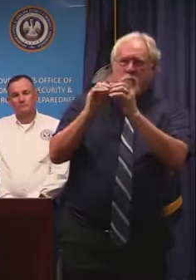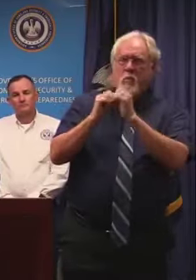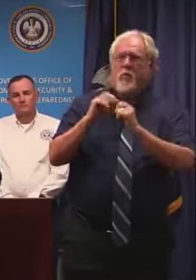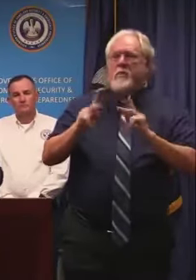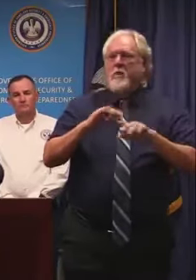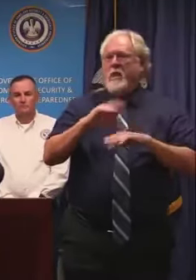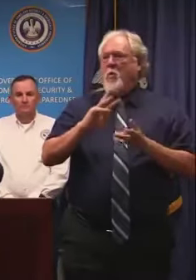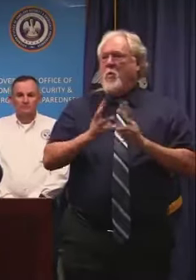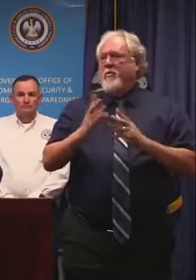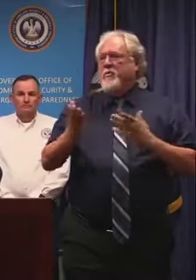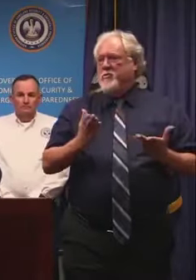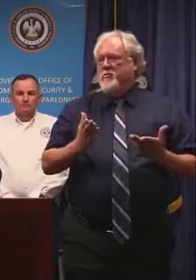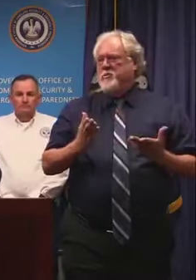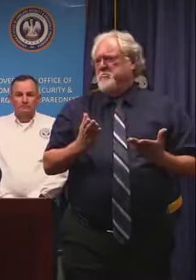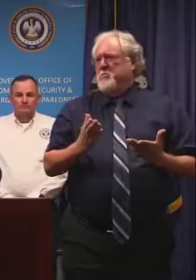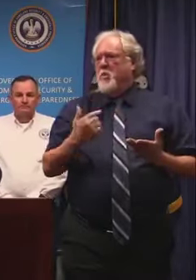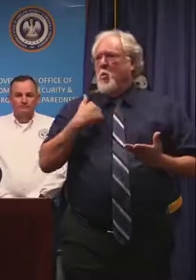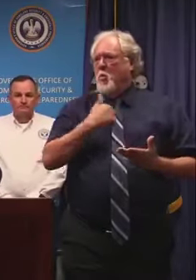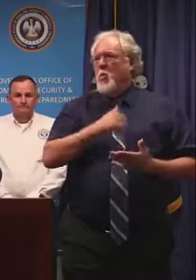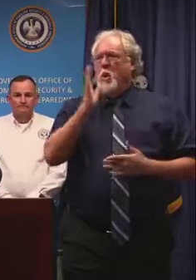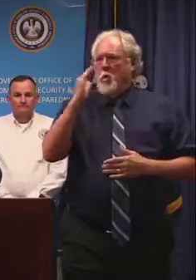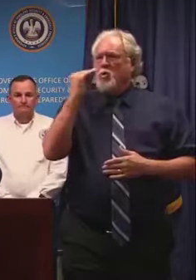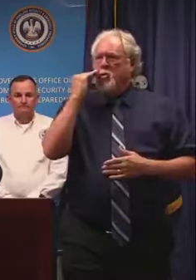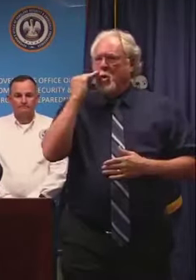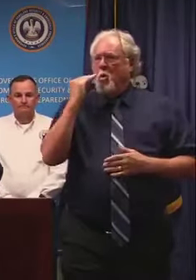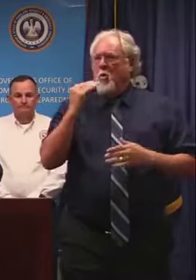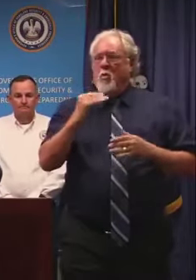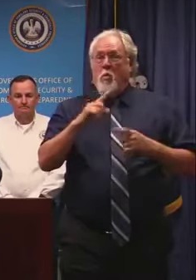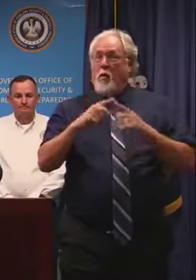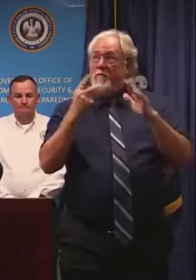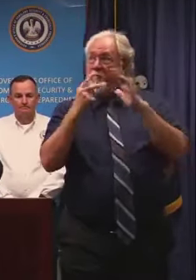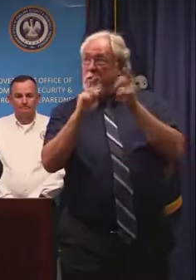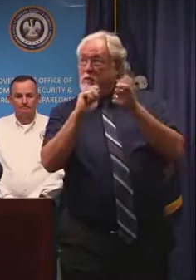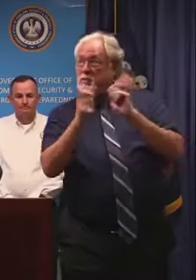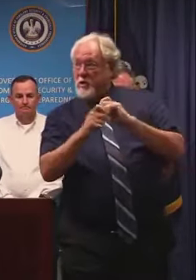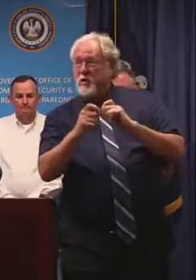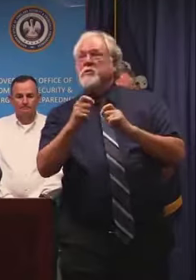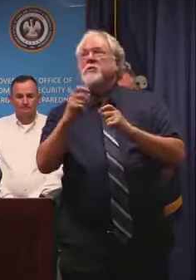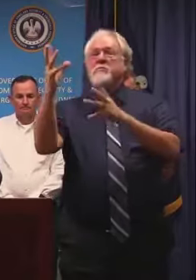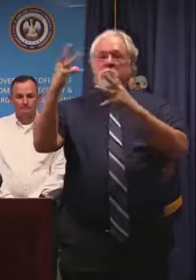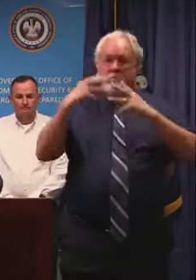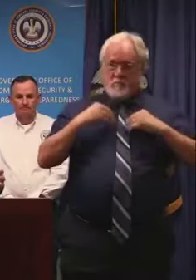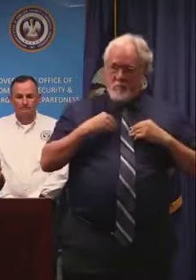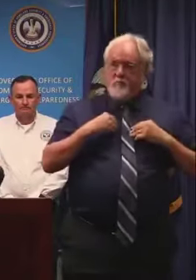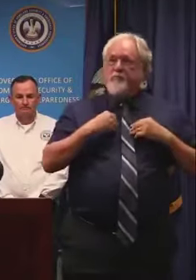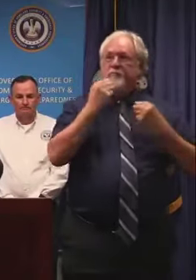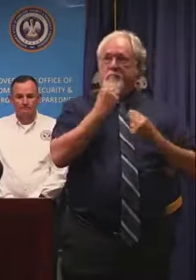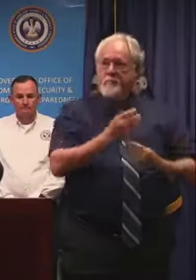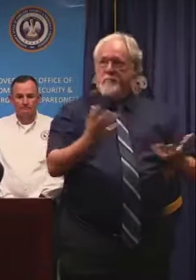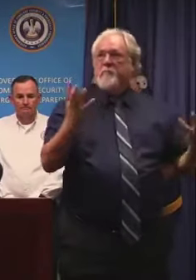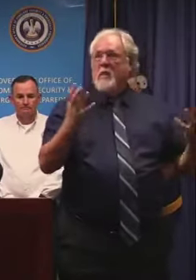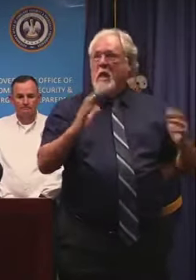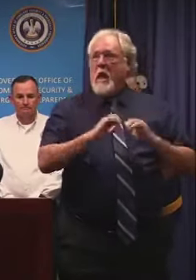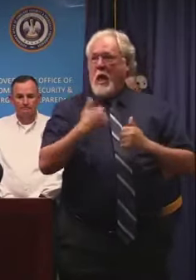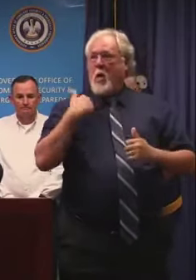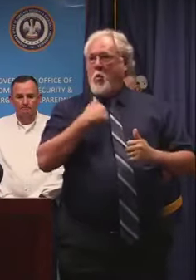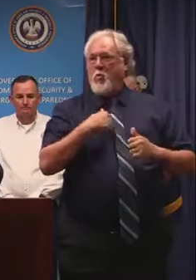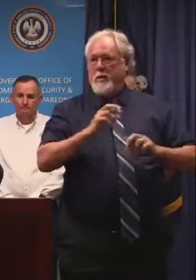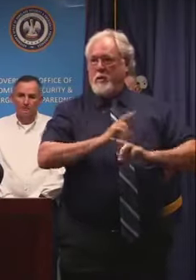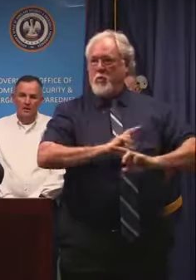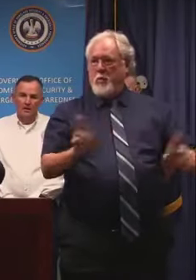Service. So as we will know as the forecasts change, we will take those changes into consideration as to how we